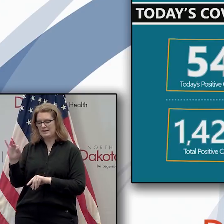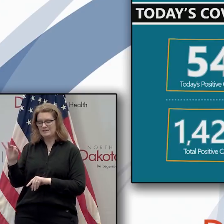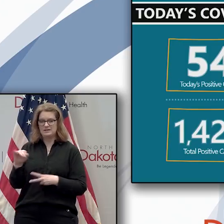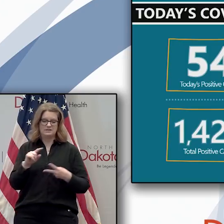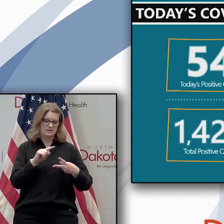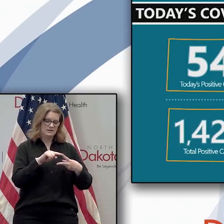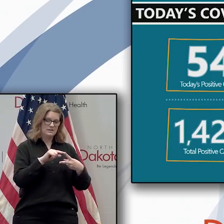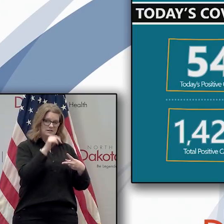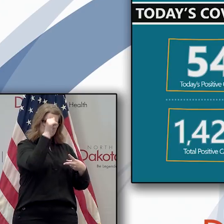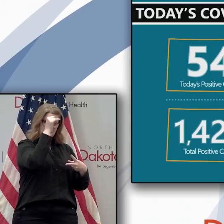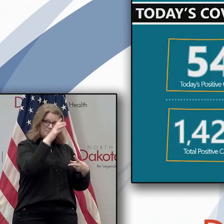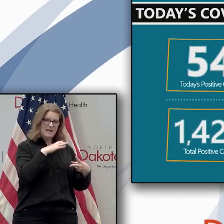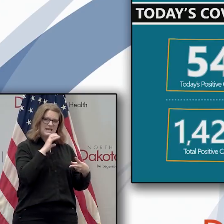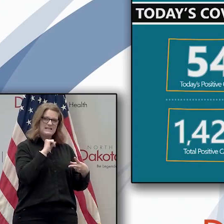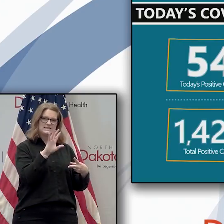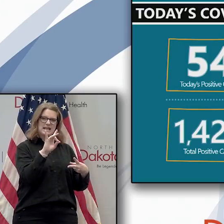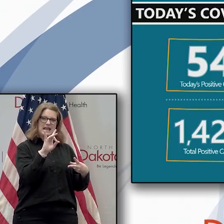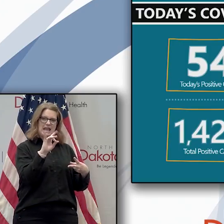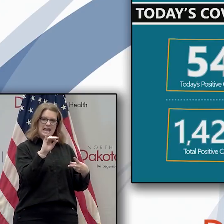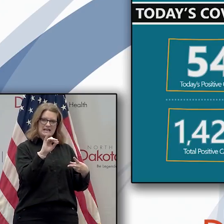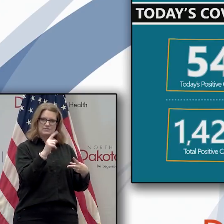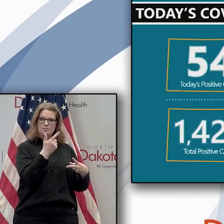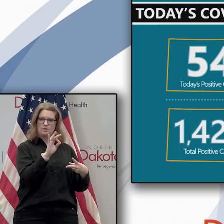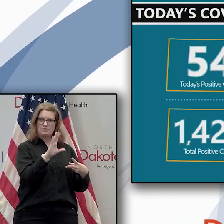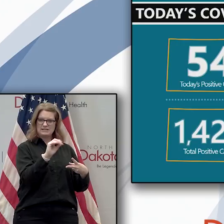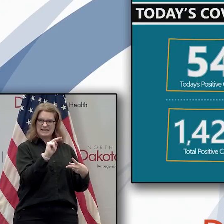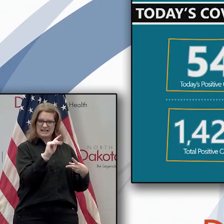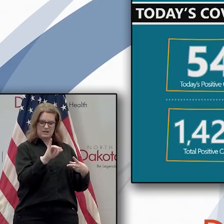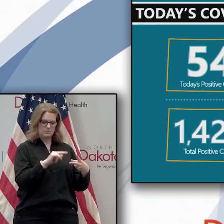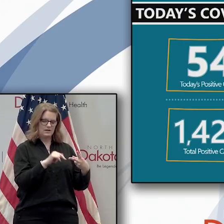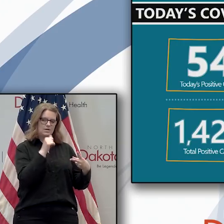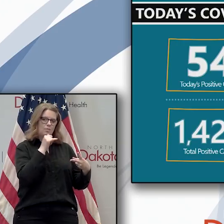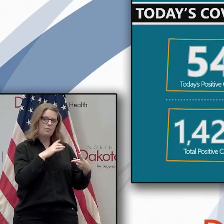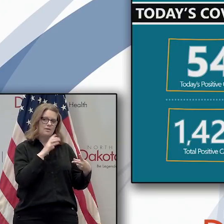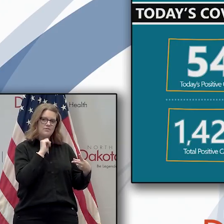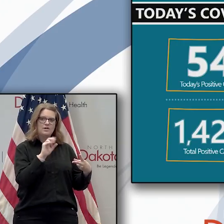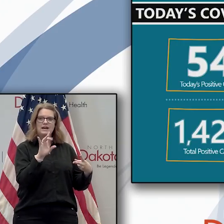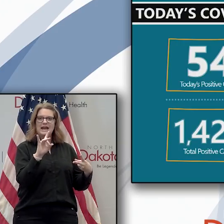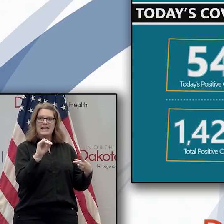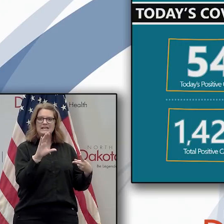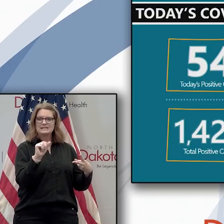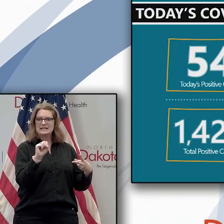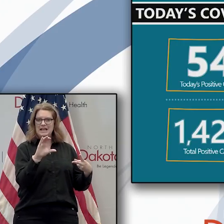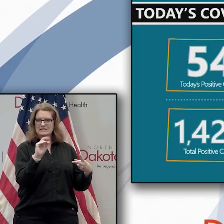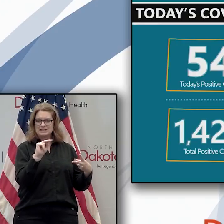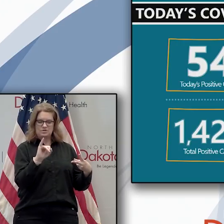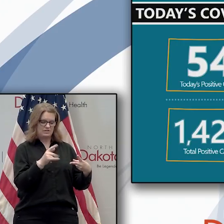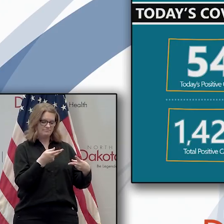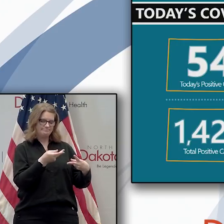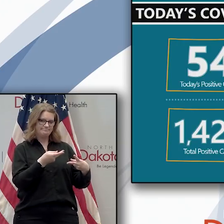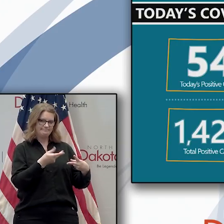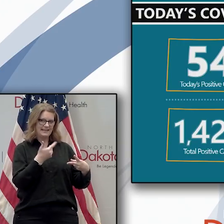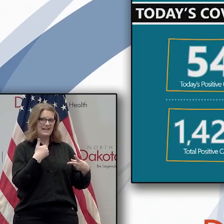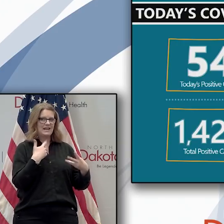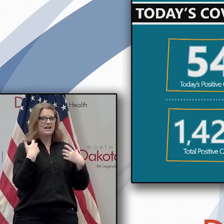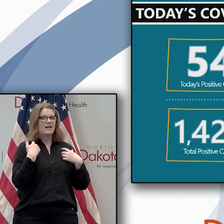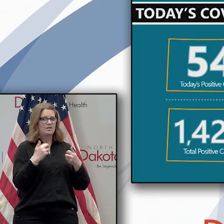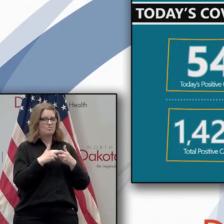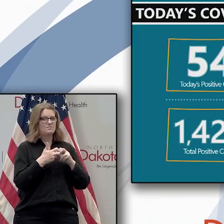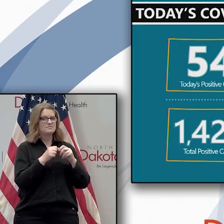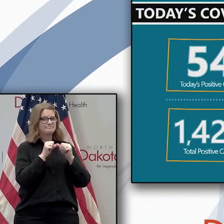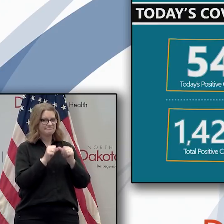man in his 80s from Grand Forks County, a woman in her 80s from Cass County. Both had underlying health